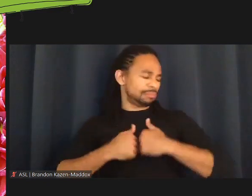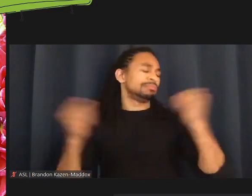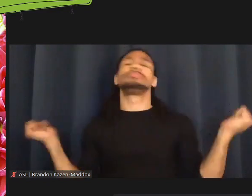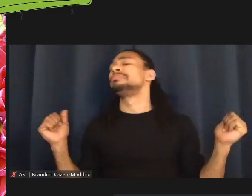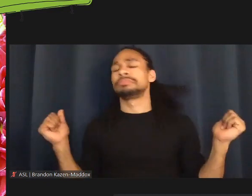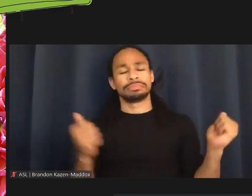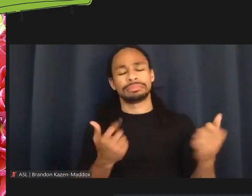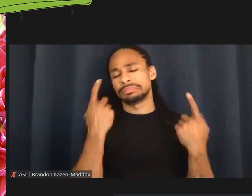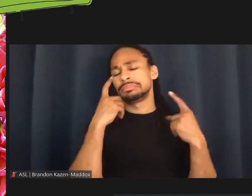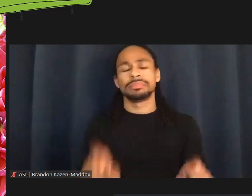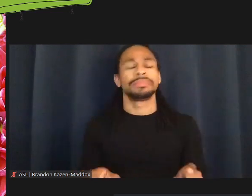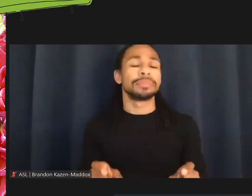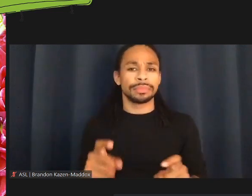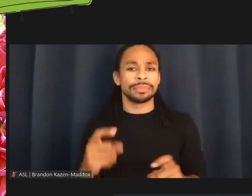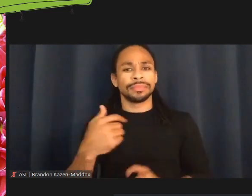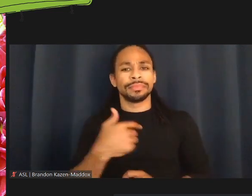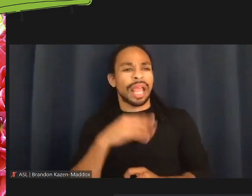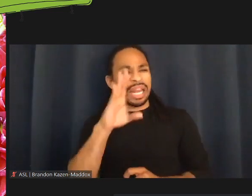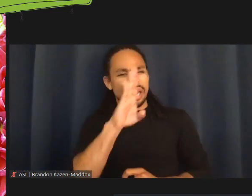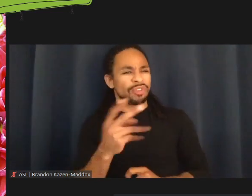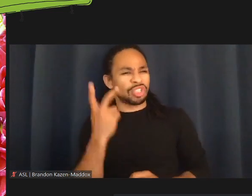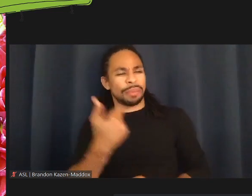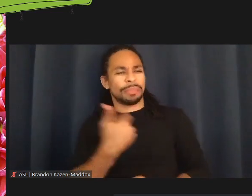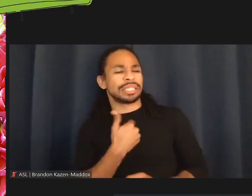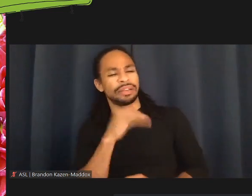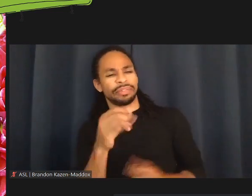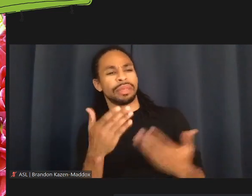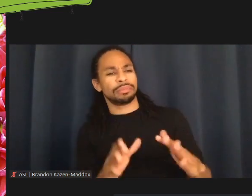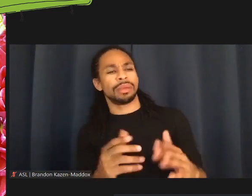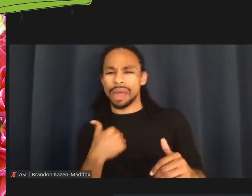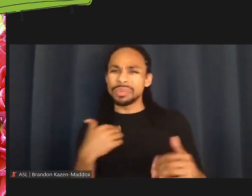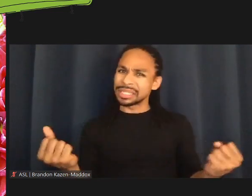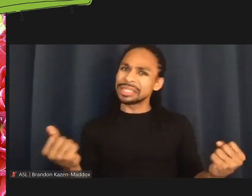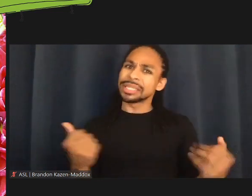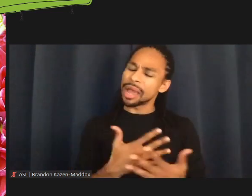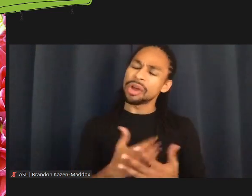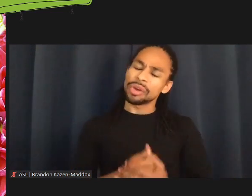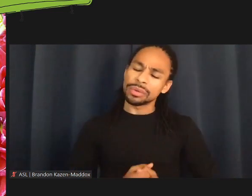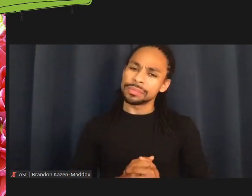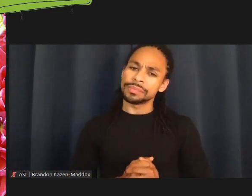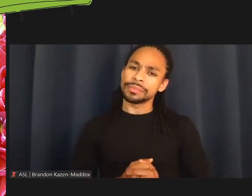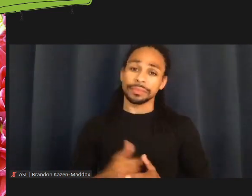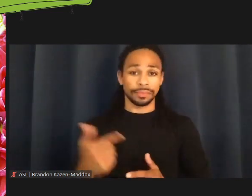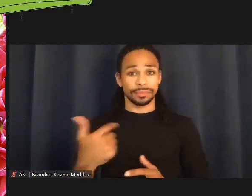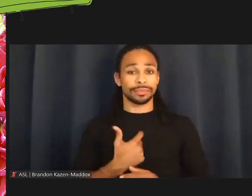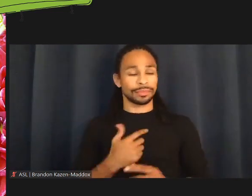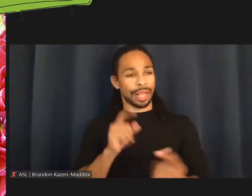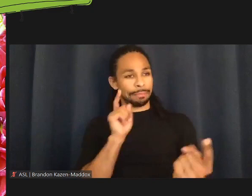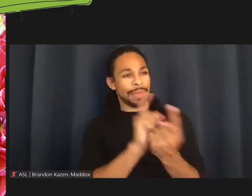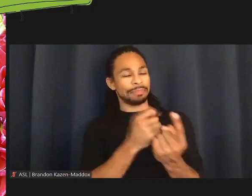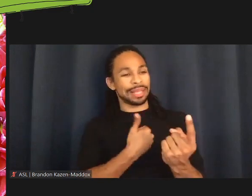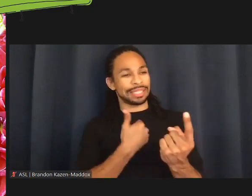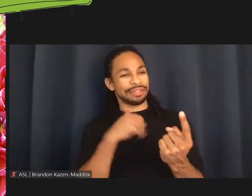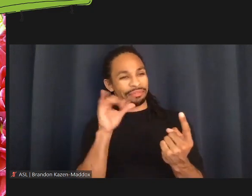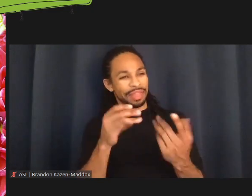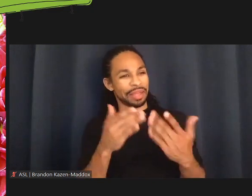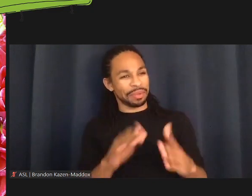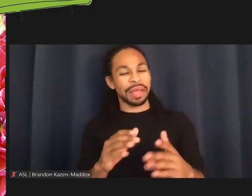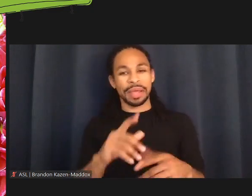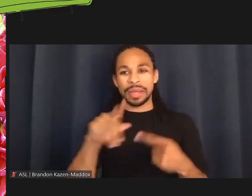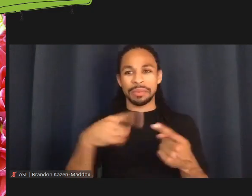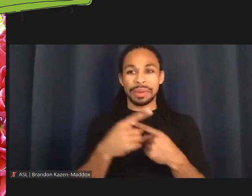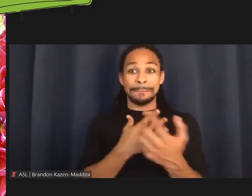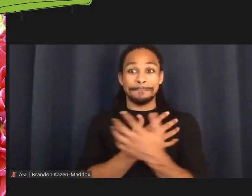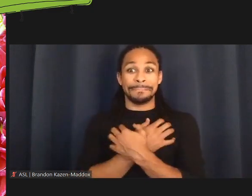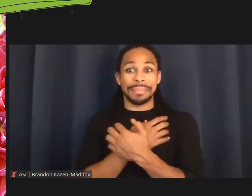I could never have seen myself, and I was scared. I met myself that way when Beasts of the Southern Wild taught